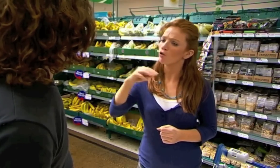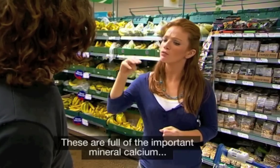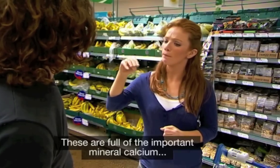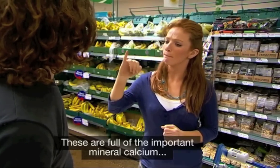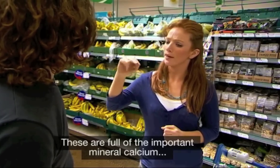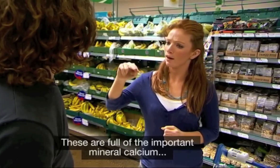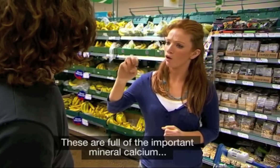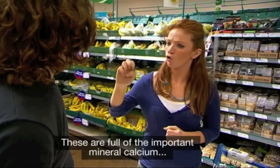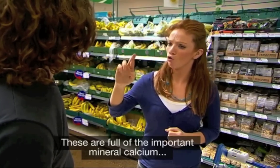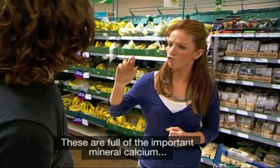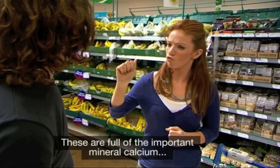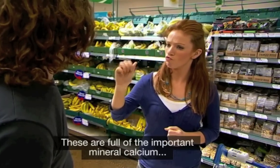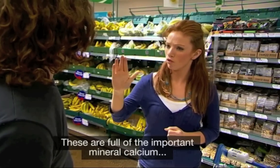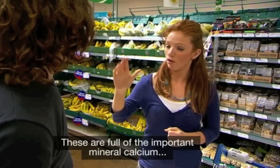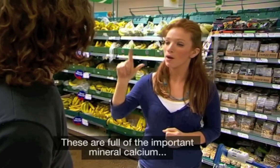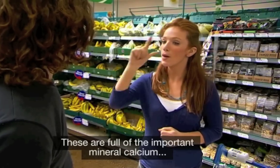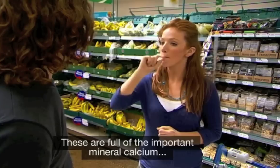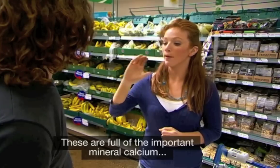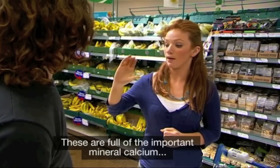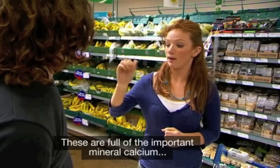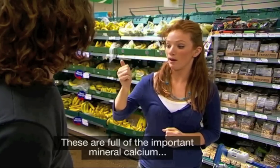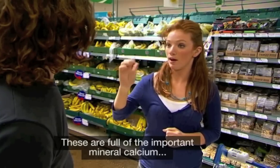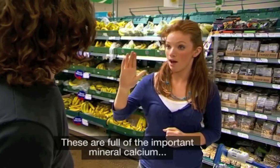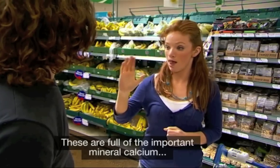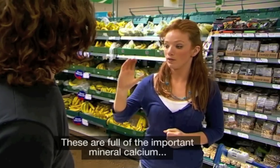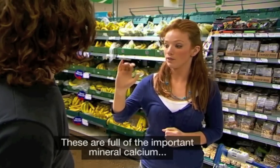These are full of the important mineral calcium